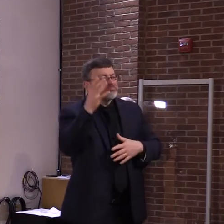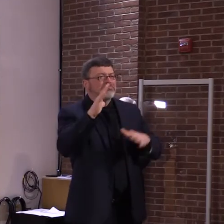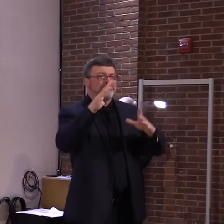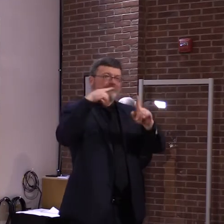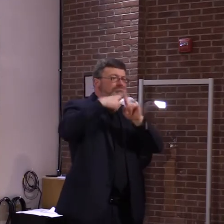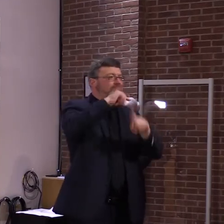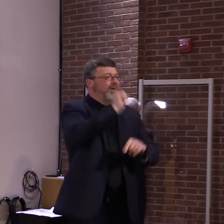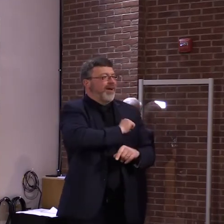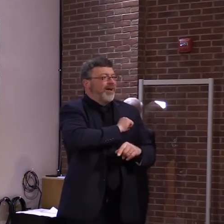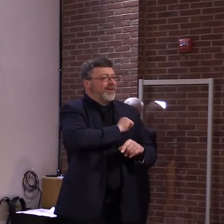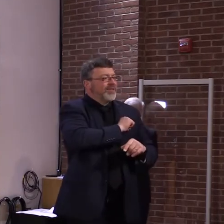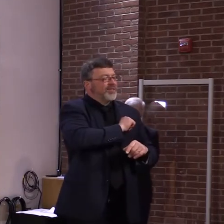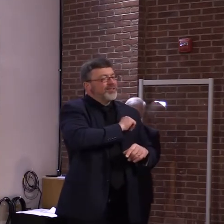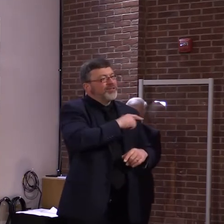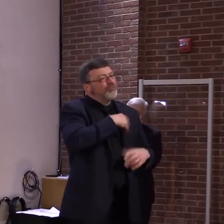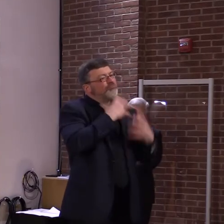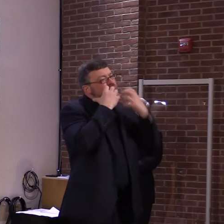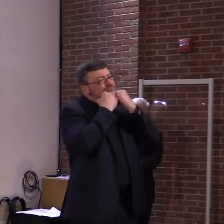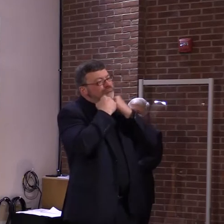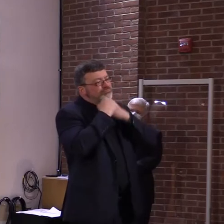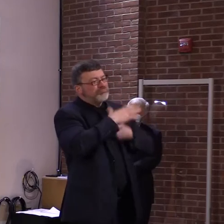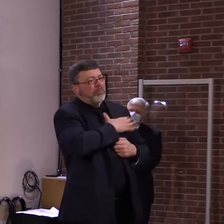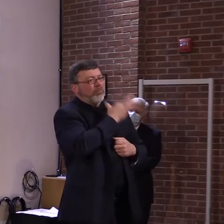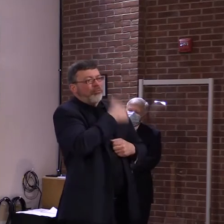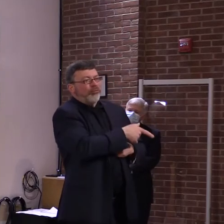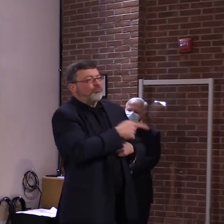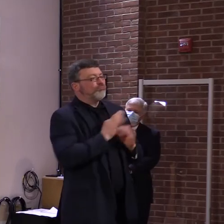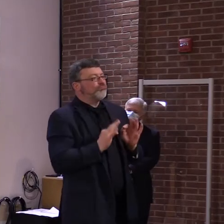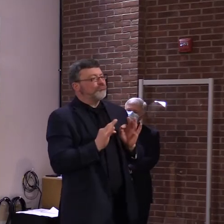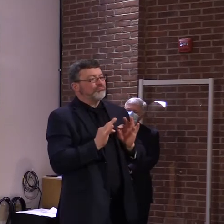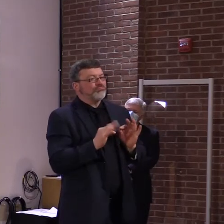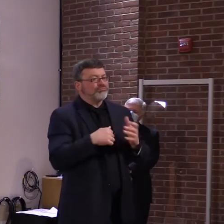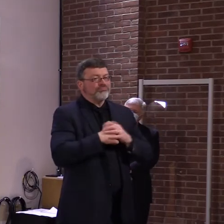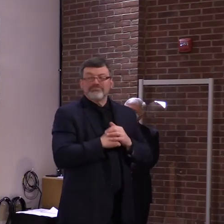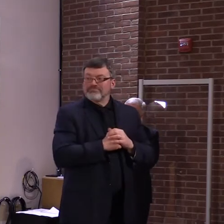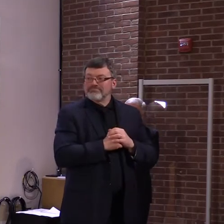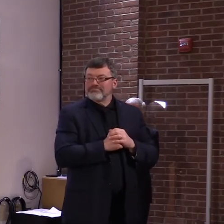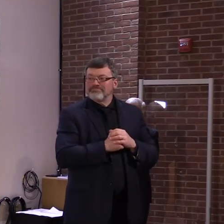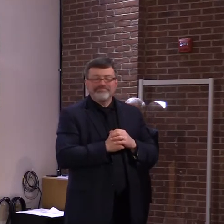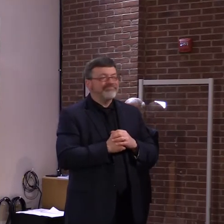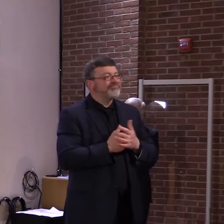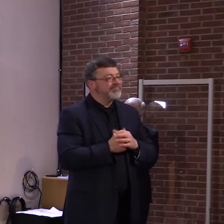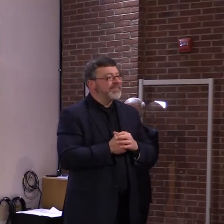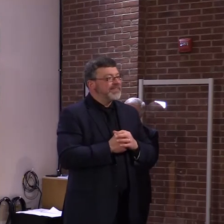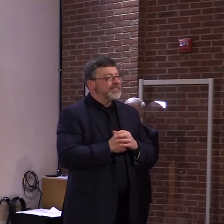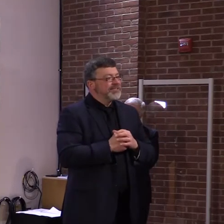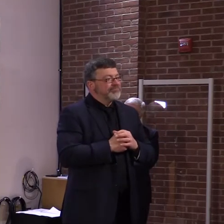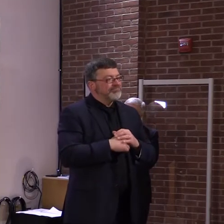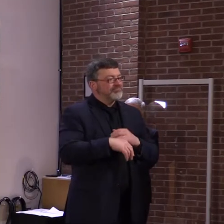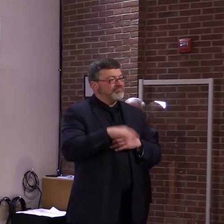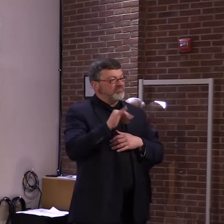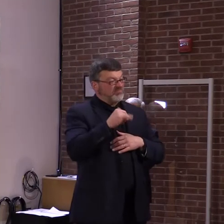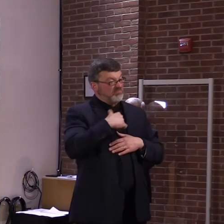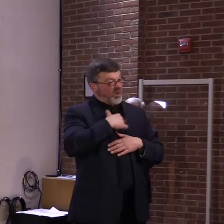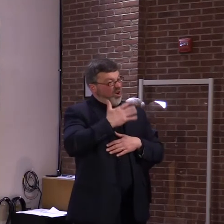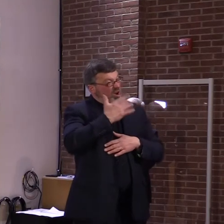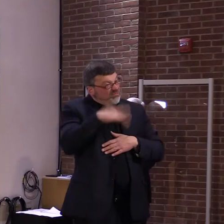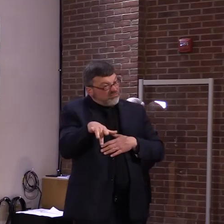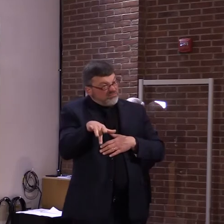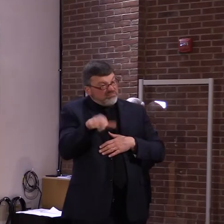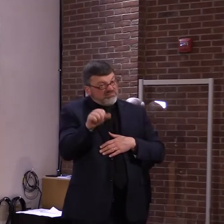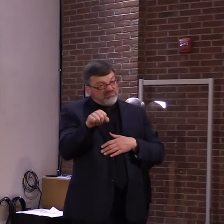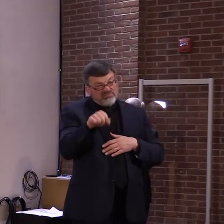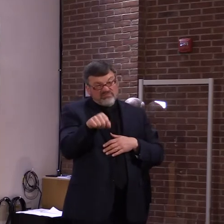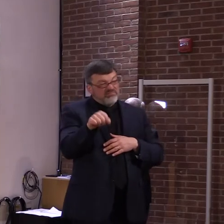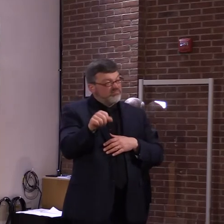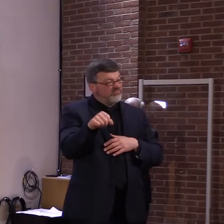today. So I'm very fortunate to still